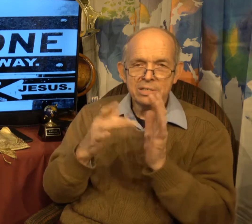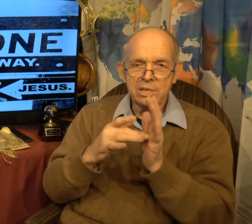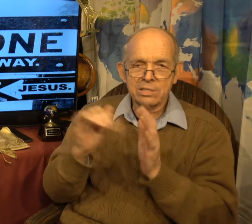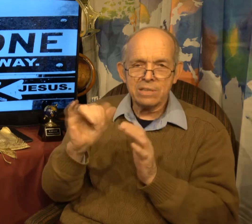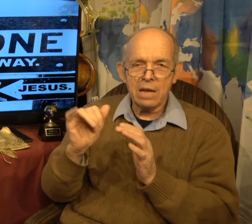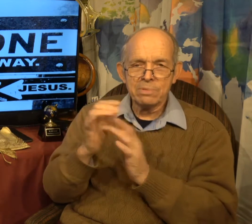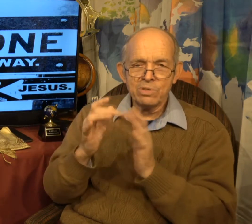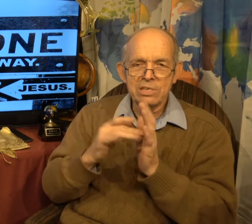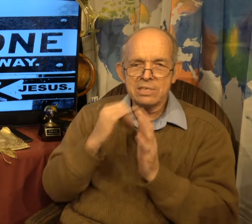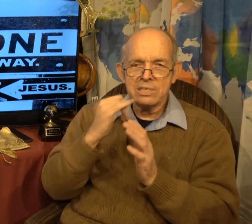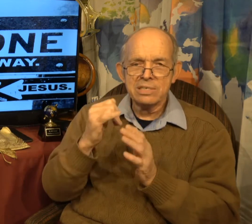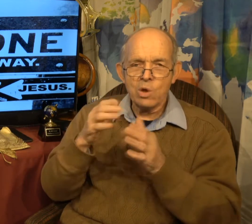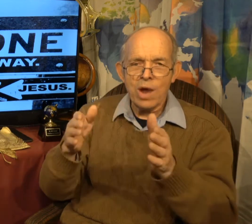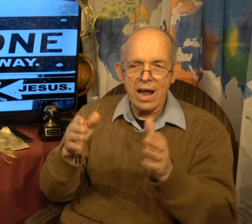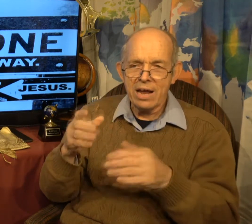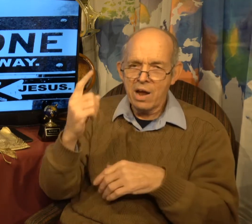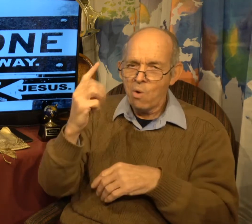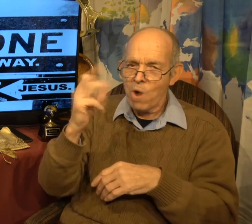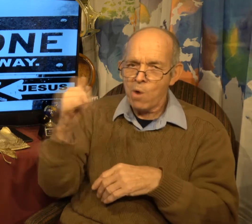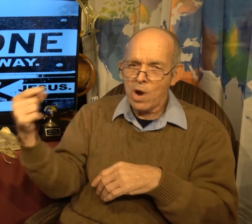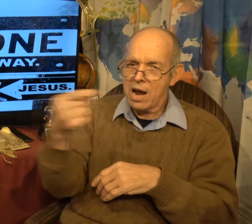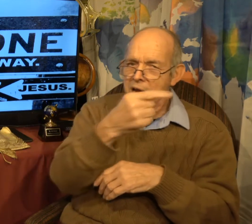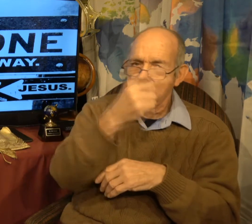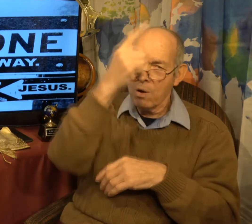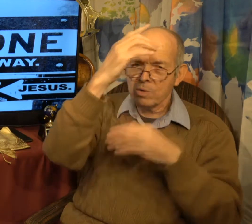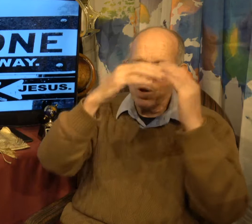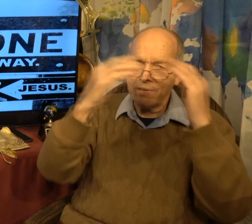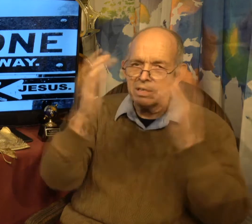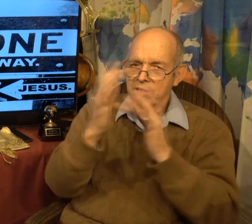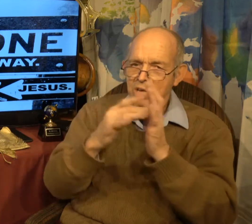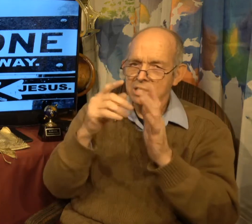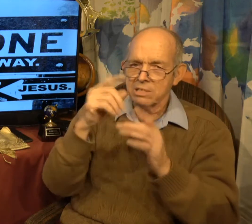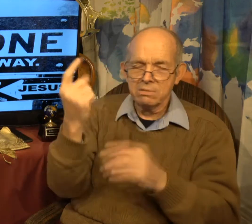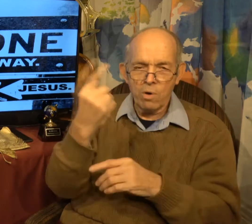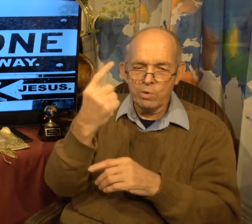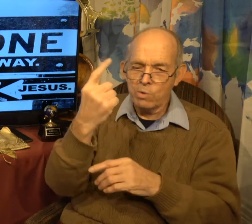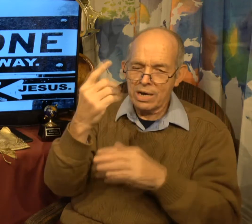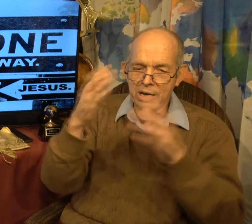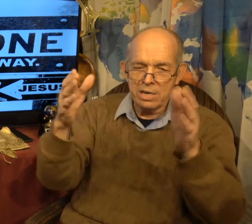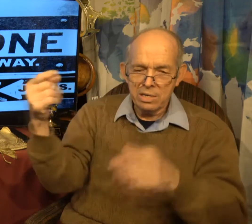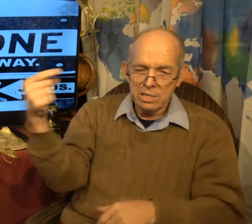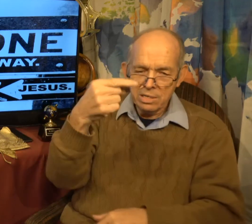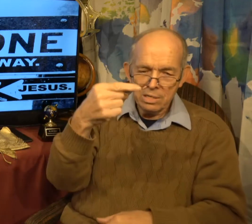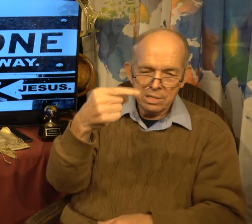Jesus saying, He is the way. One way, go to heaven. Jesus, only one way.